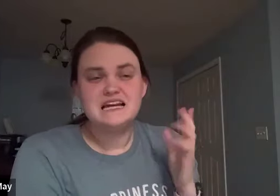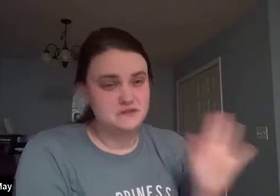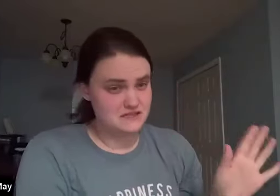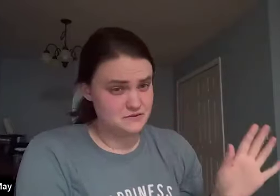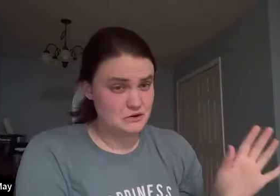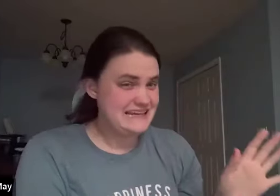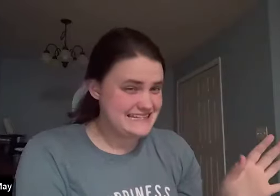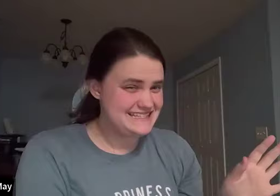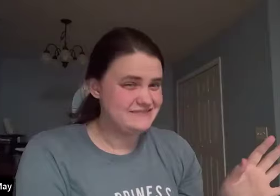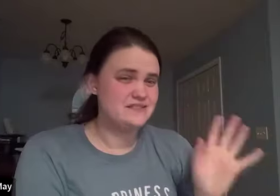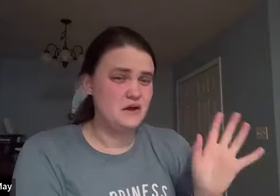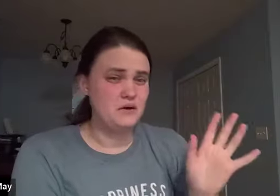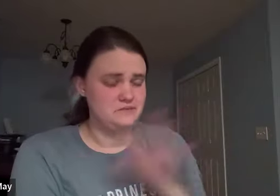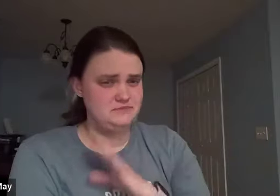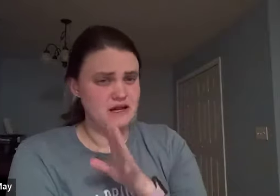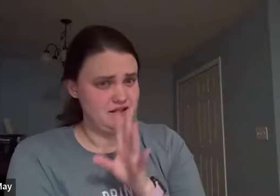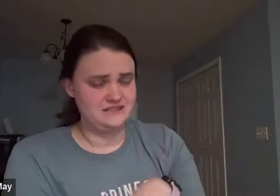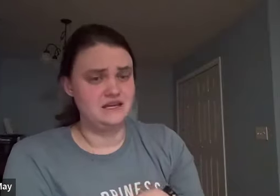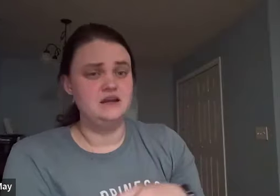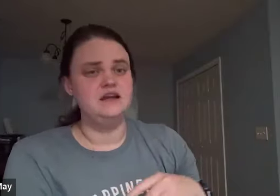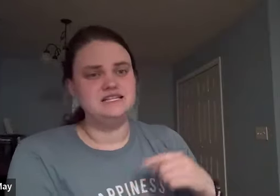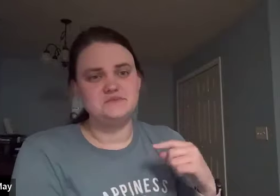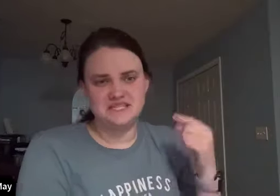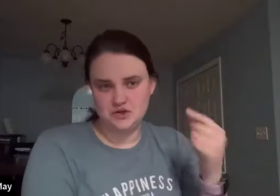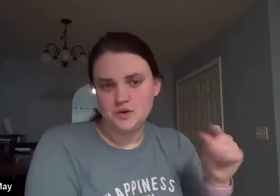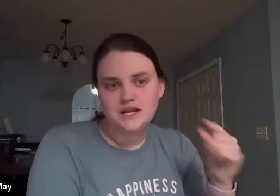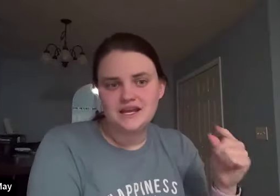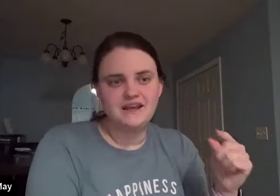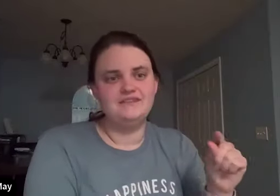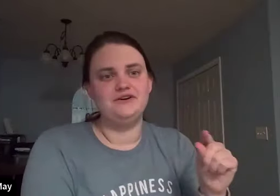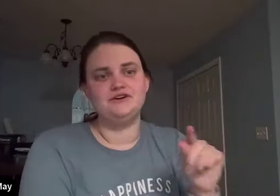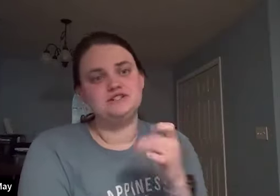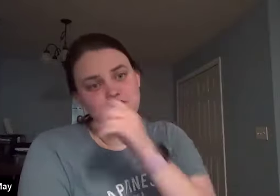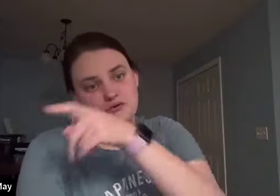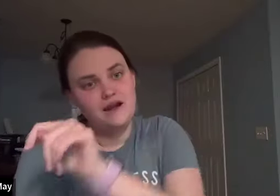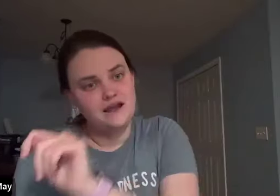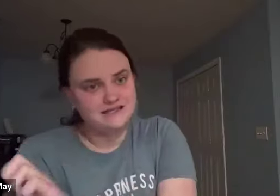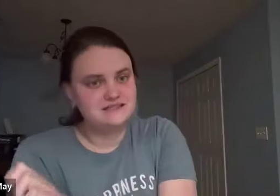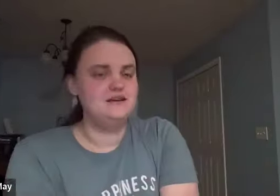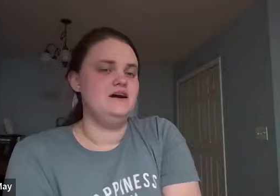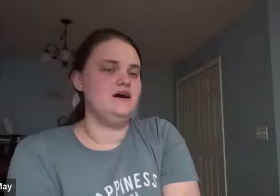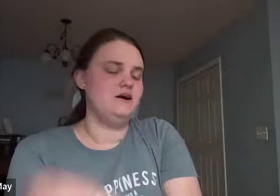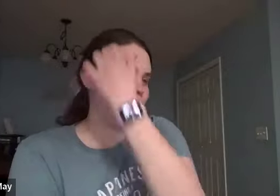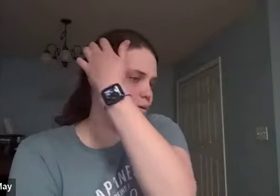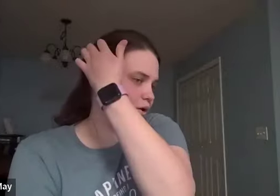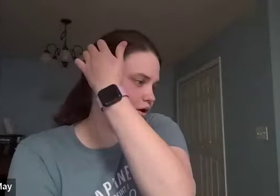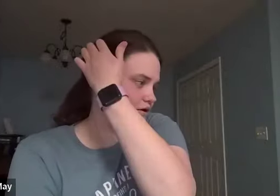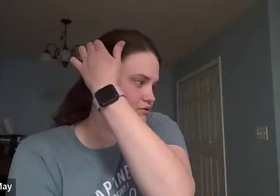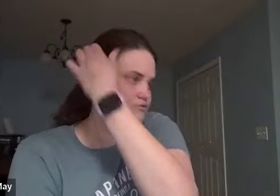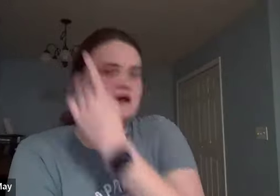typically see with more kids. So but I like to say it is they may say green for Sprite, or